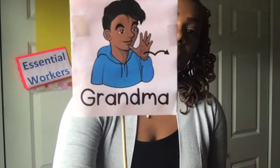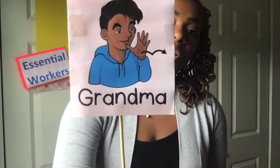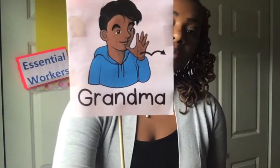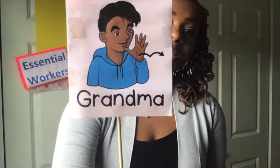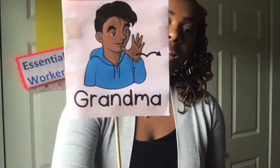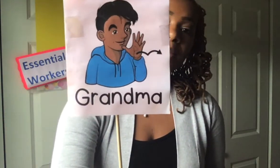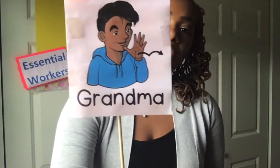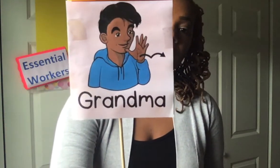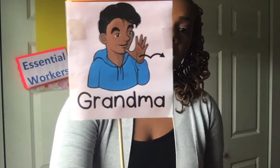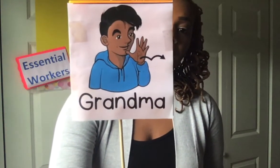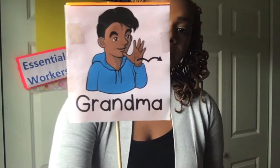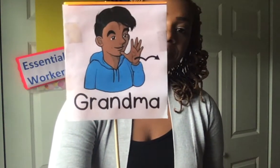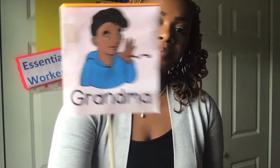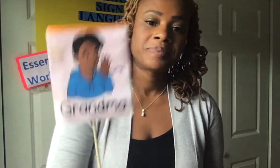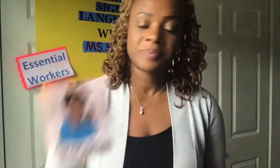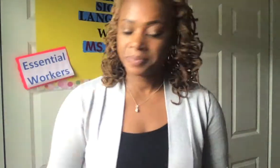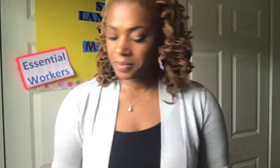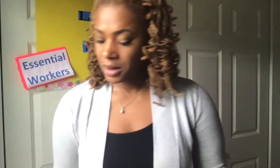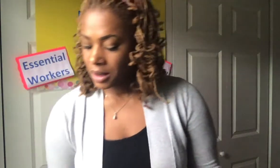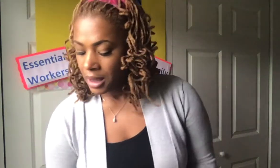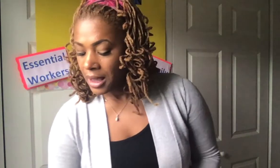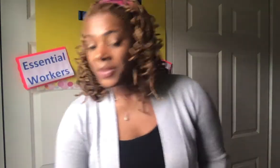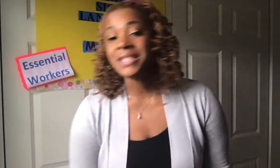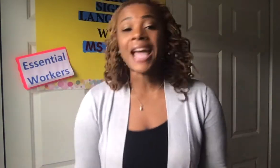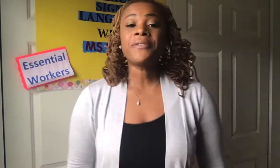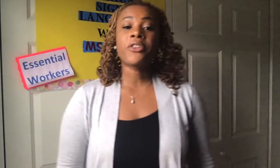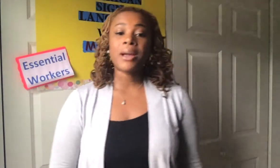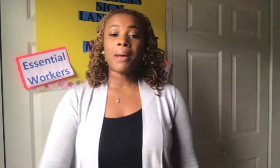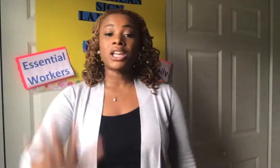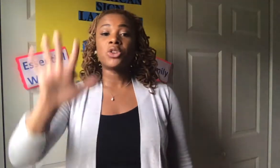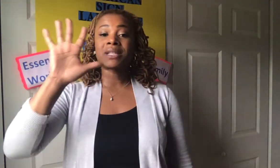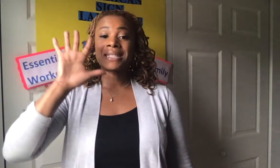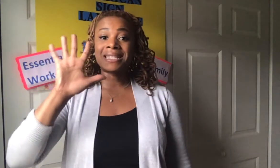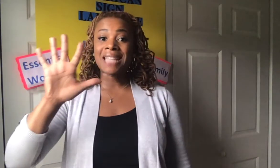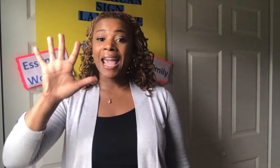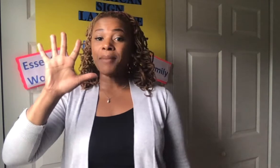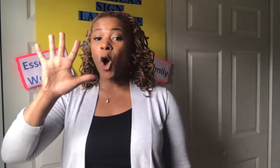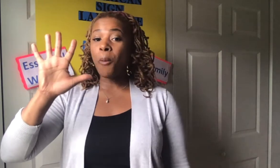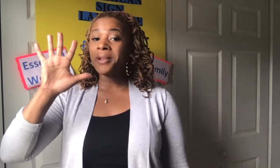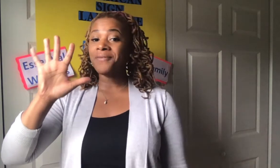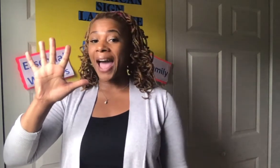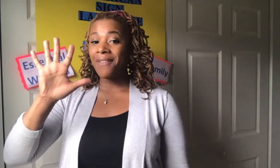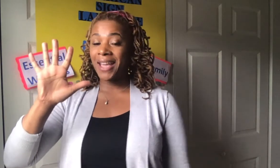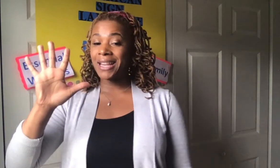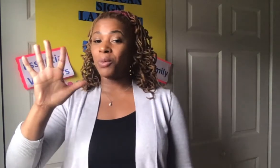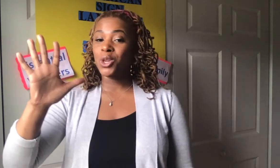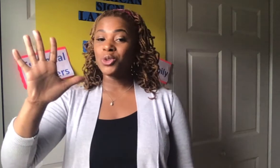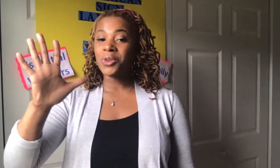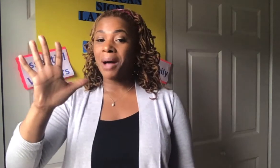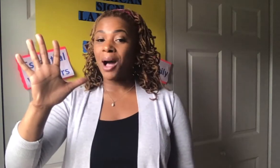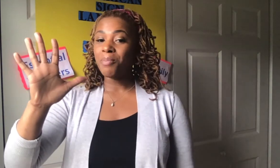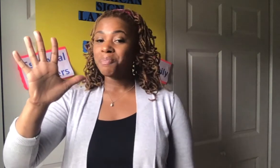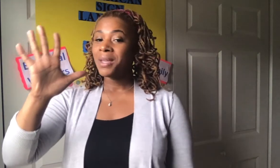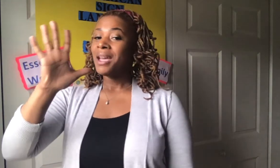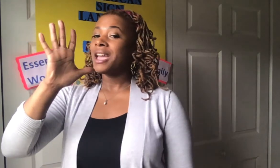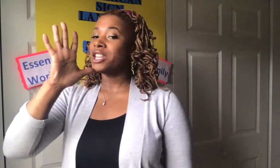one is going to be grandma. The sign for grandma uses the same open 5 hand that we use for mom, and it starts